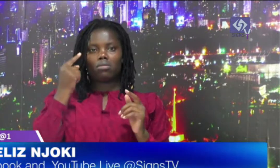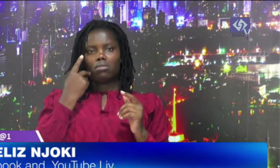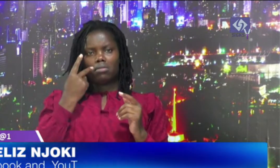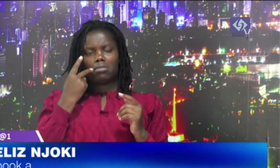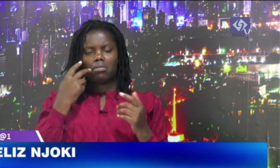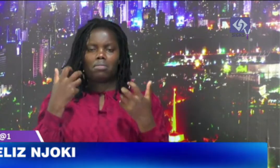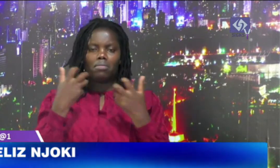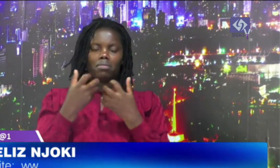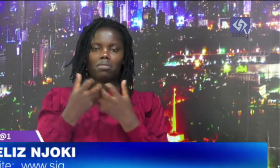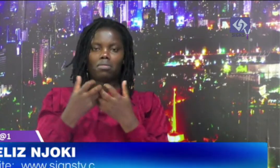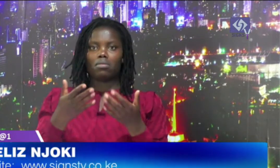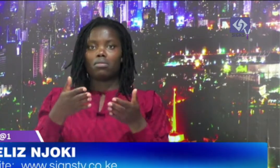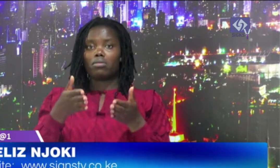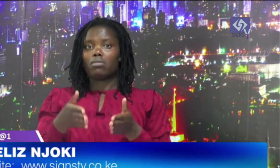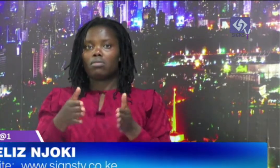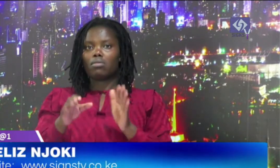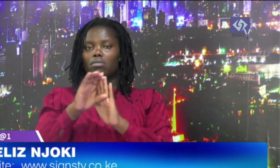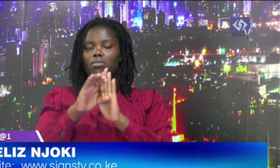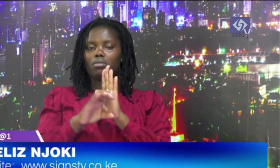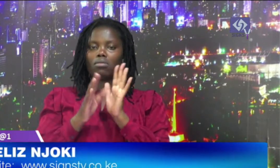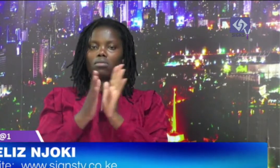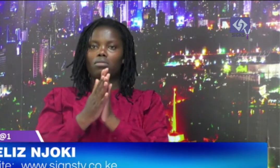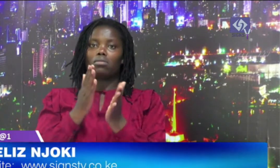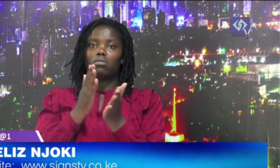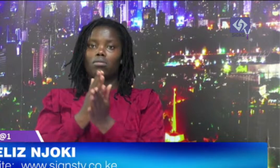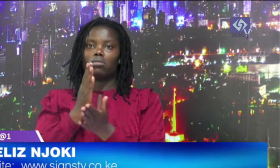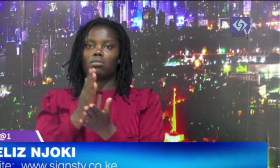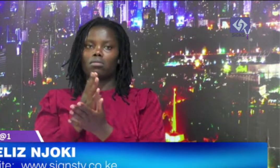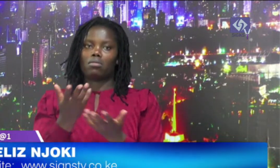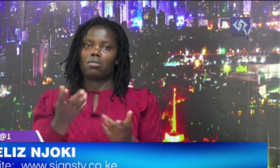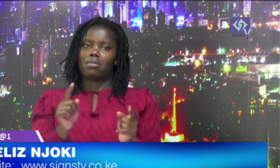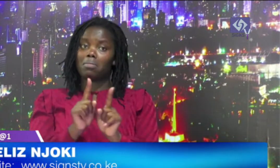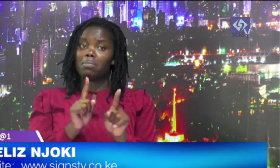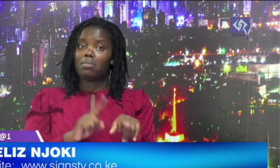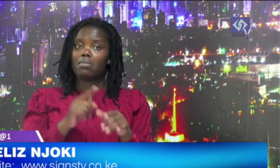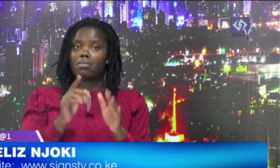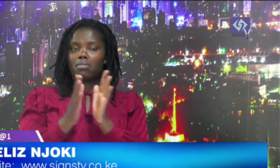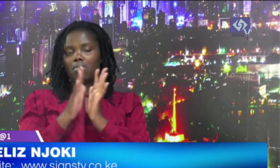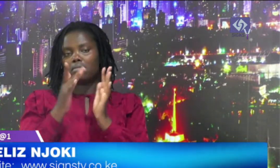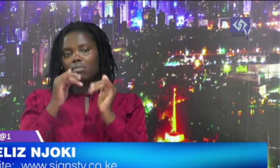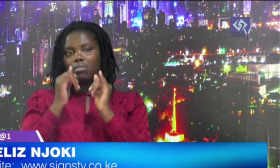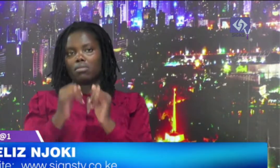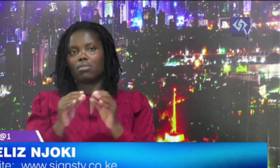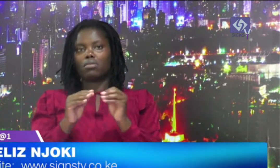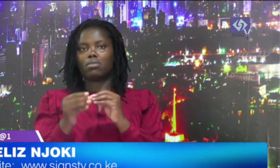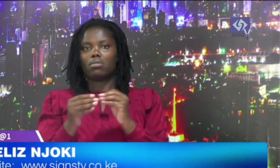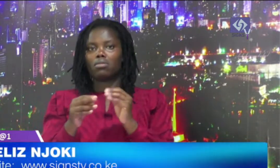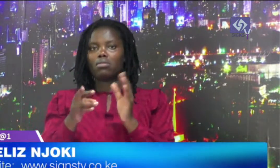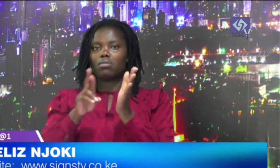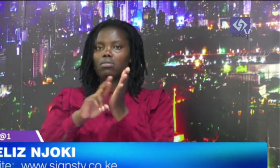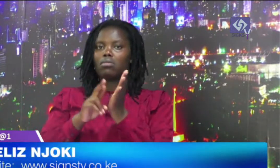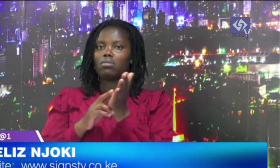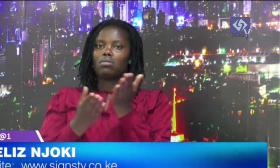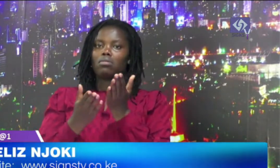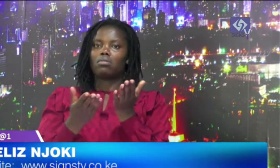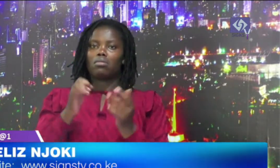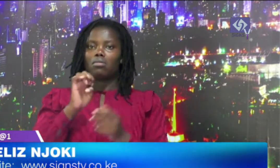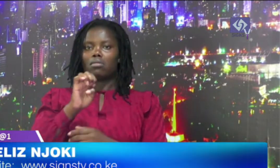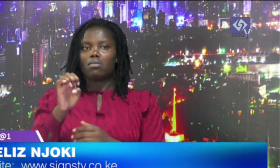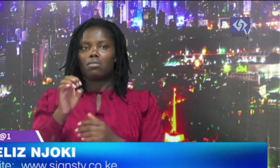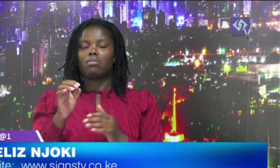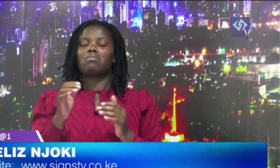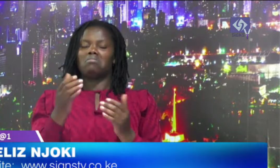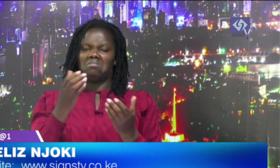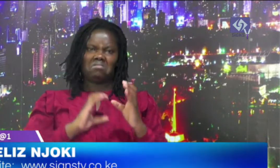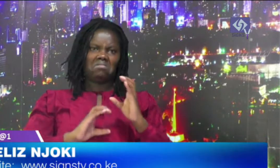realities. She praised the new disability registration service on eCitizen, making it easier for people with disabilities to register and